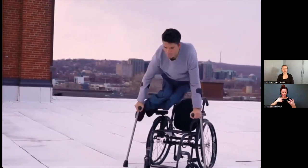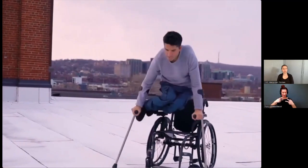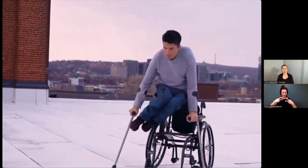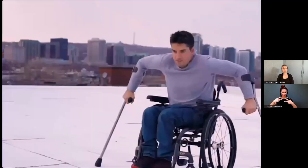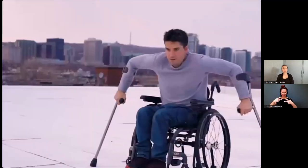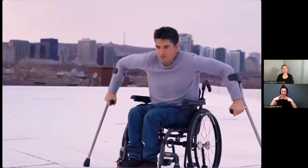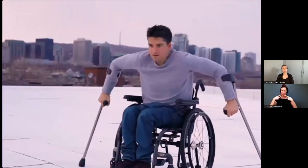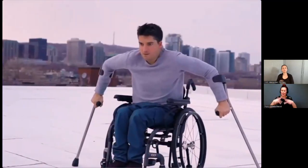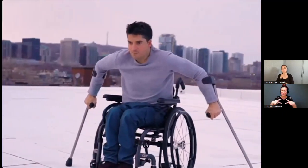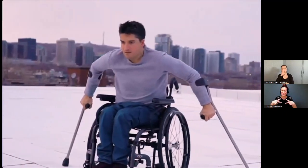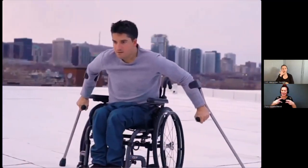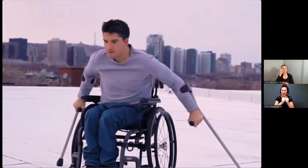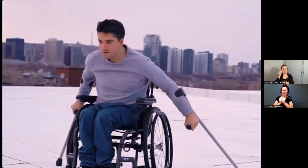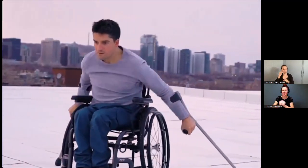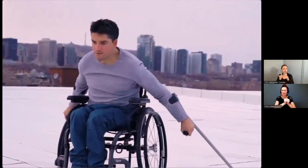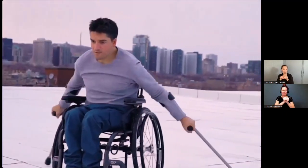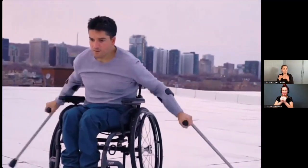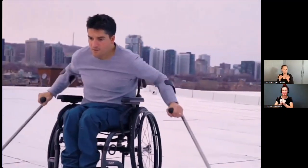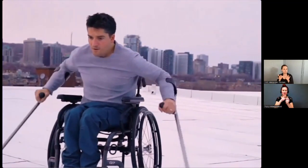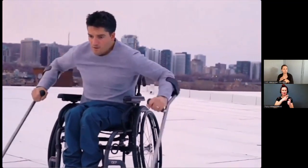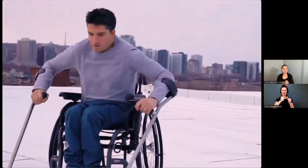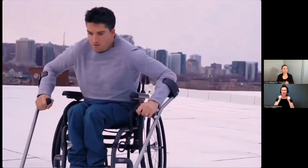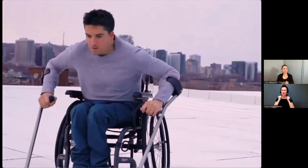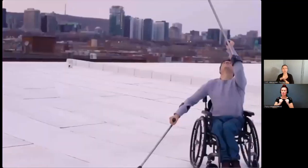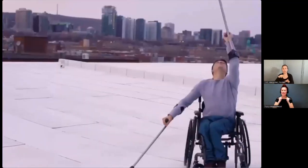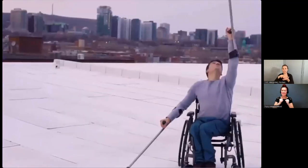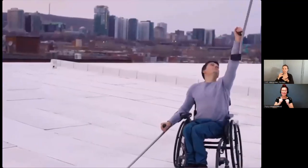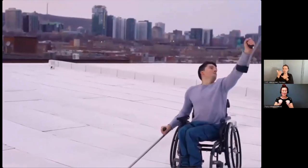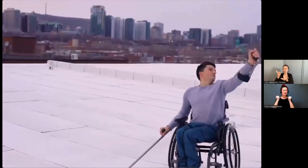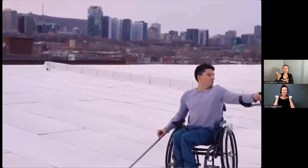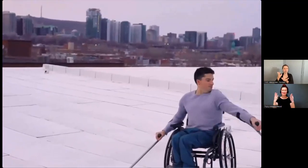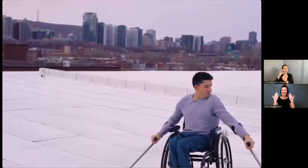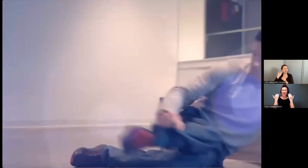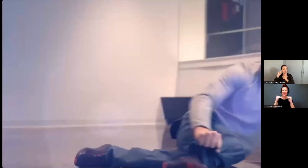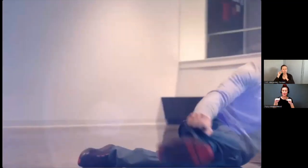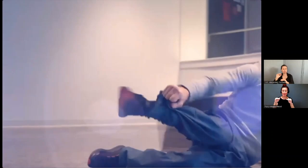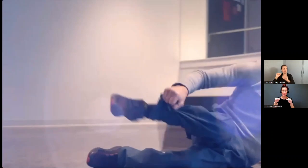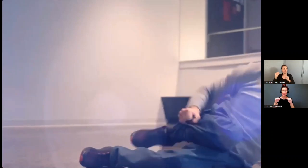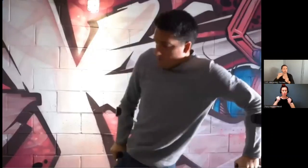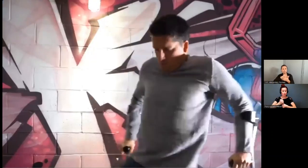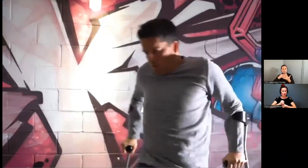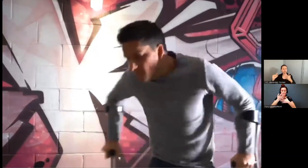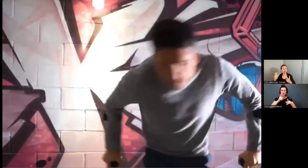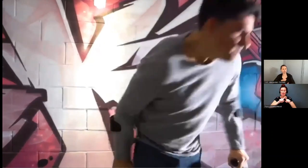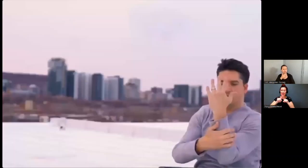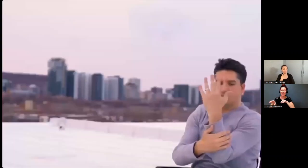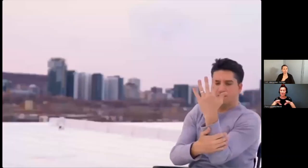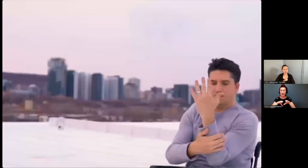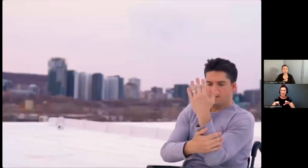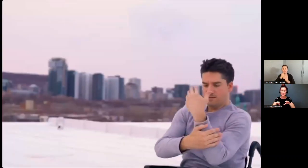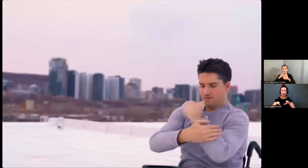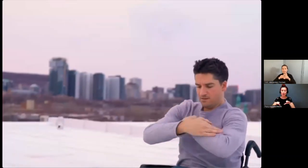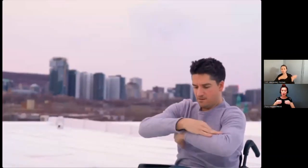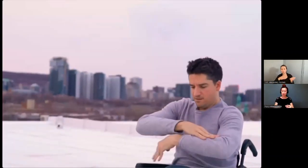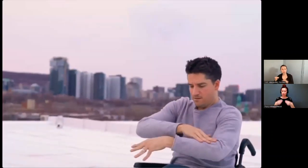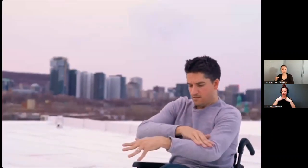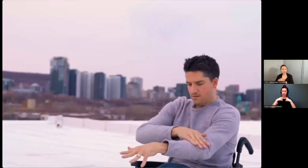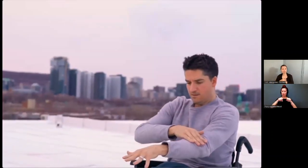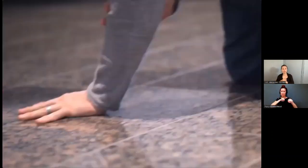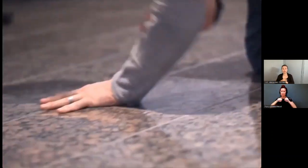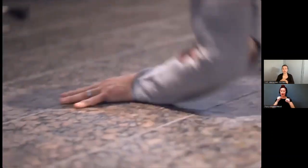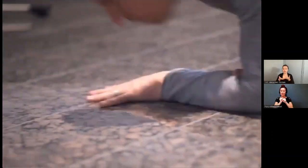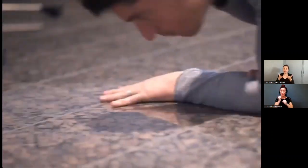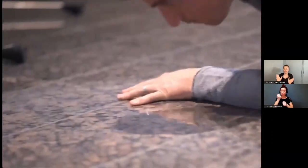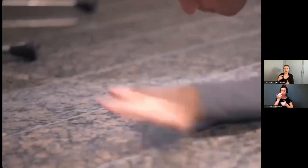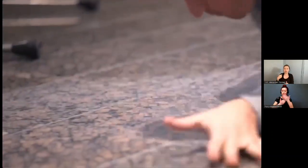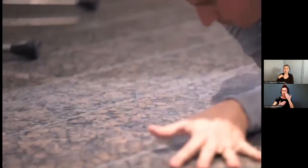La danse nous offre des possibilités. Dance offers unlimited possibility to express ourselves in many different ways. It